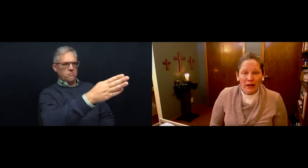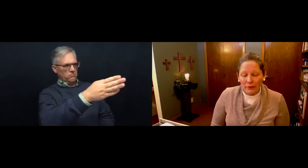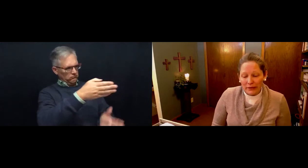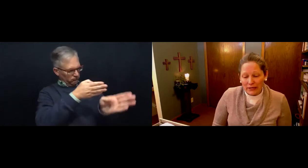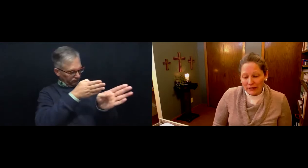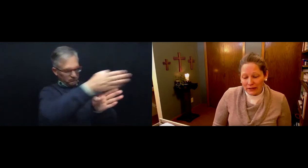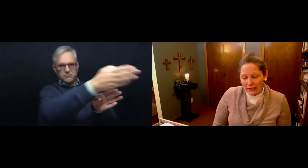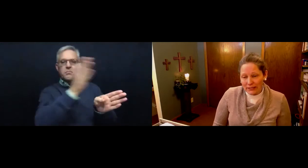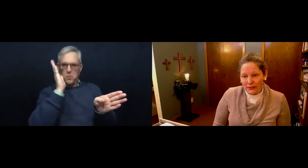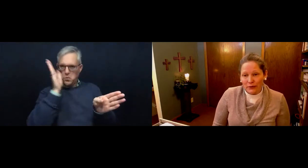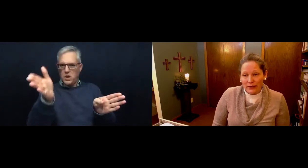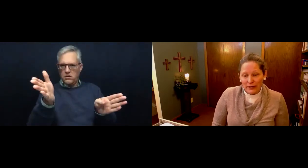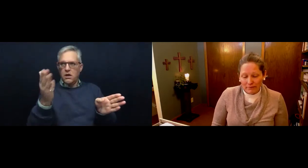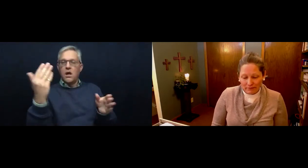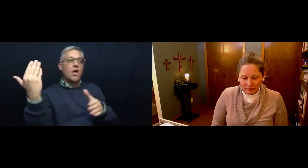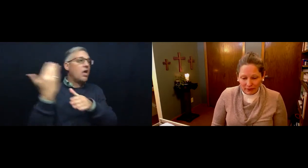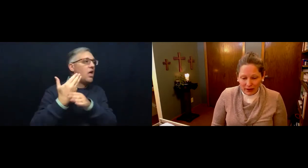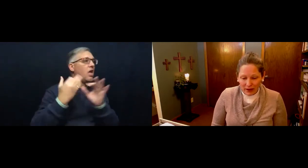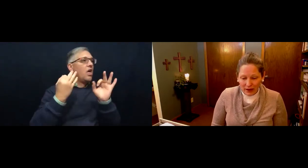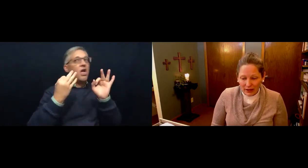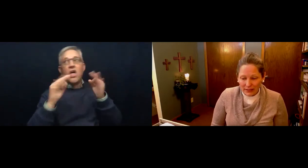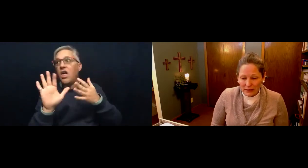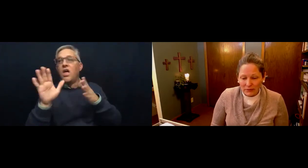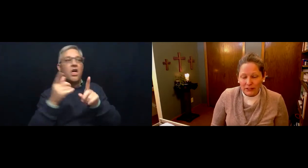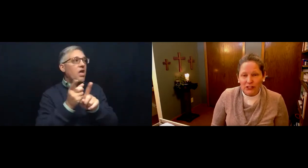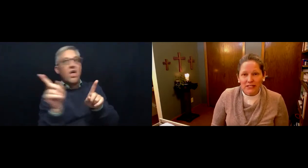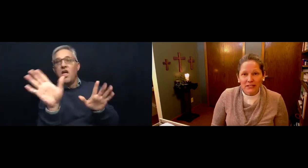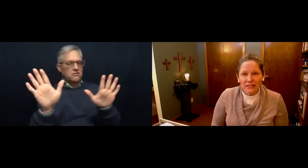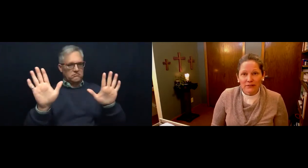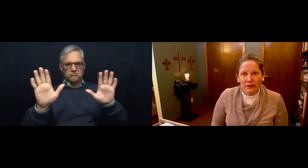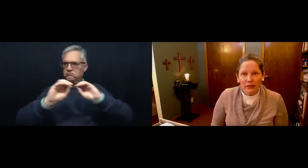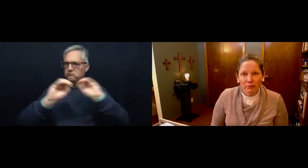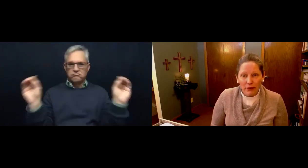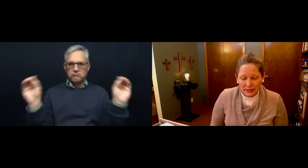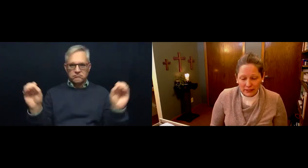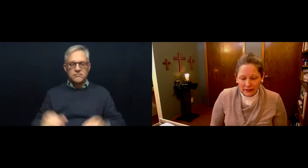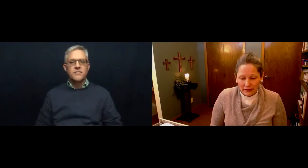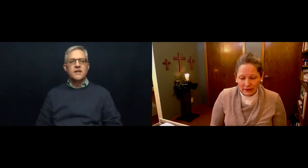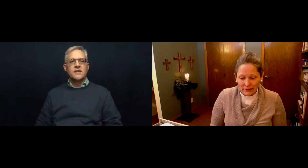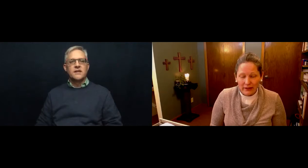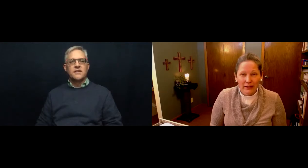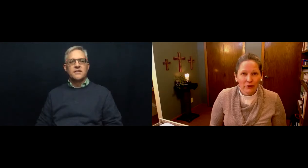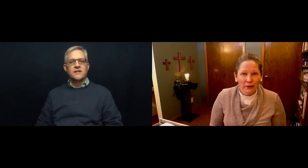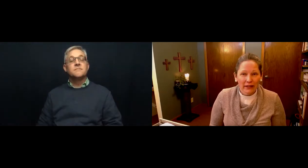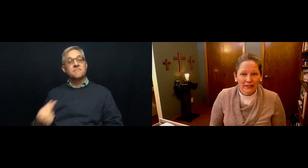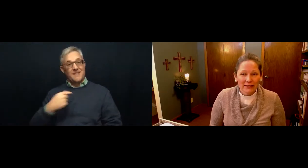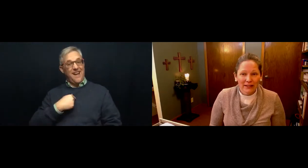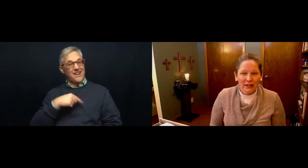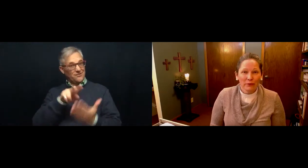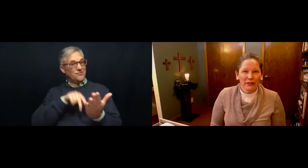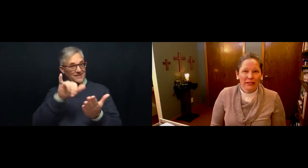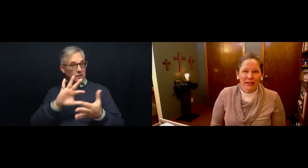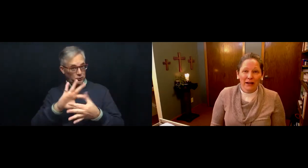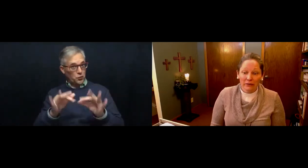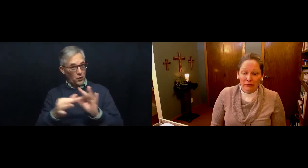When I read this story, it seems like Jesus is very brusque and direct